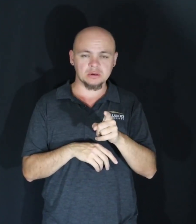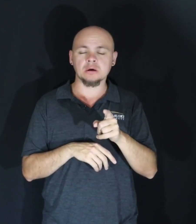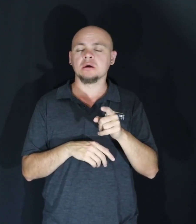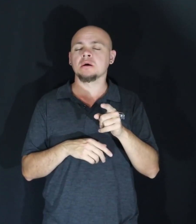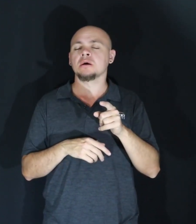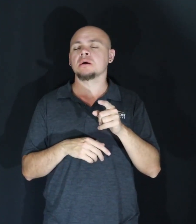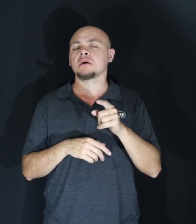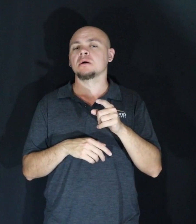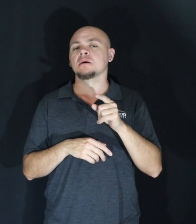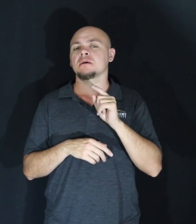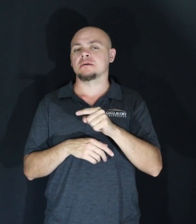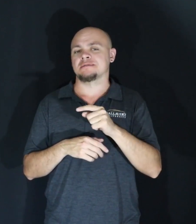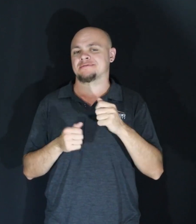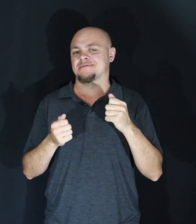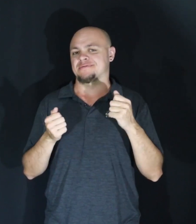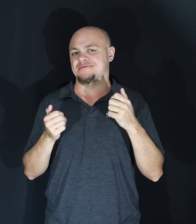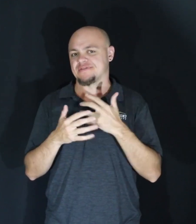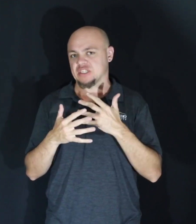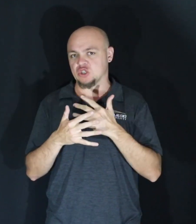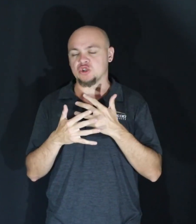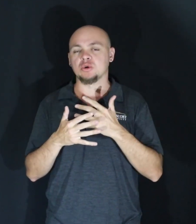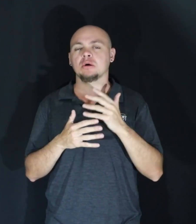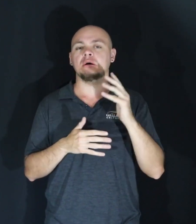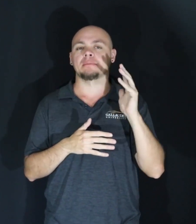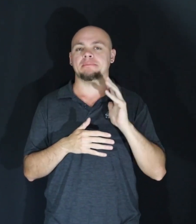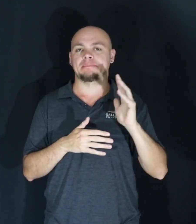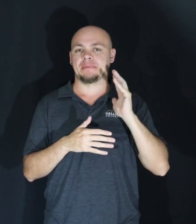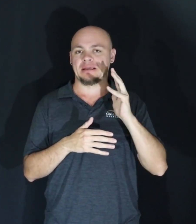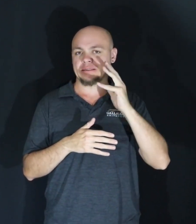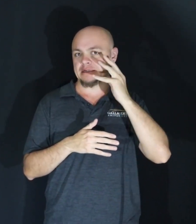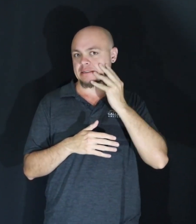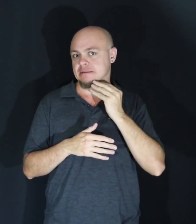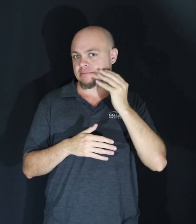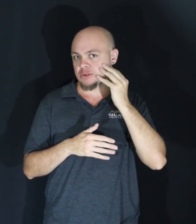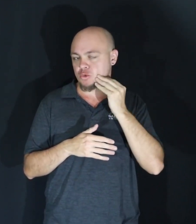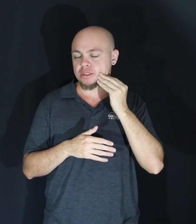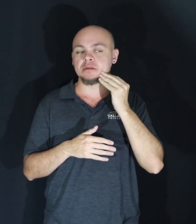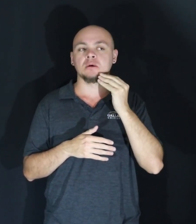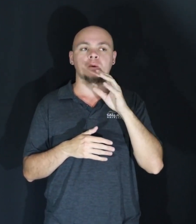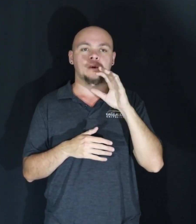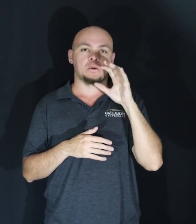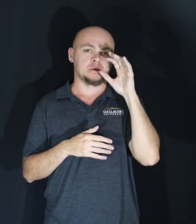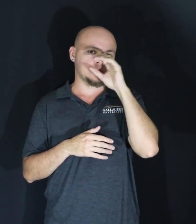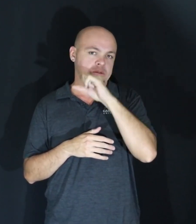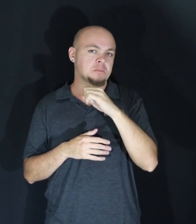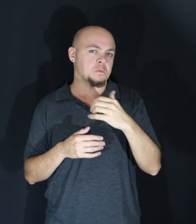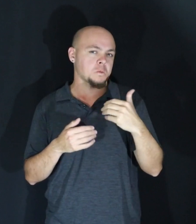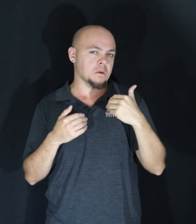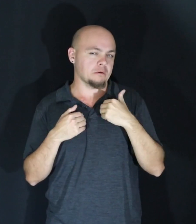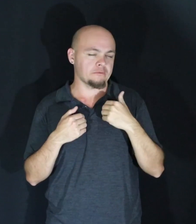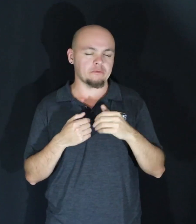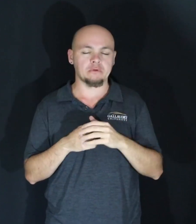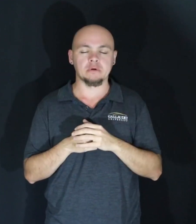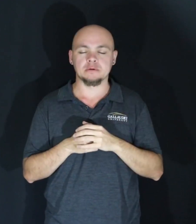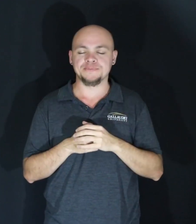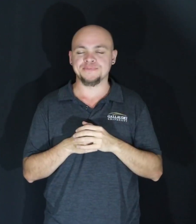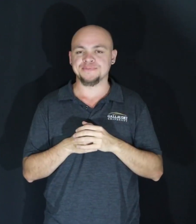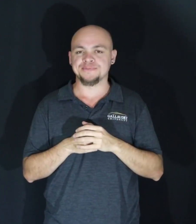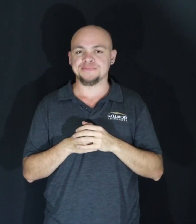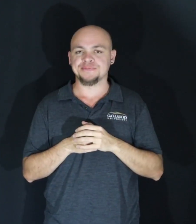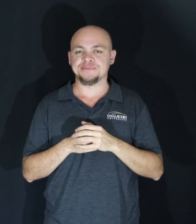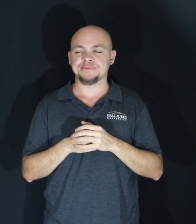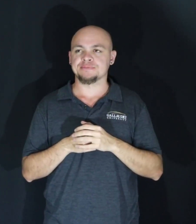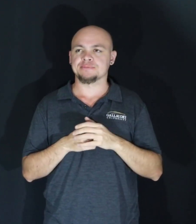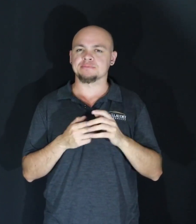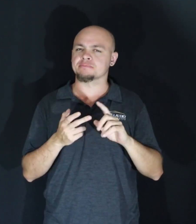comes from fear or past experiences or the assumptions that we have. And what if I told